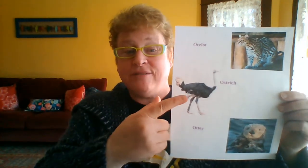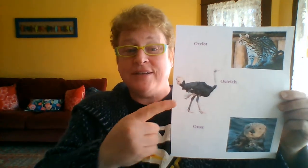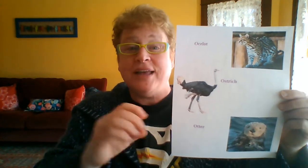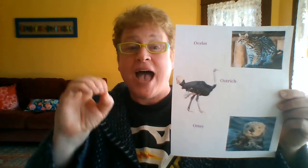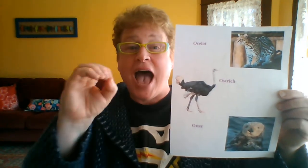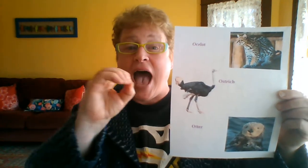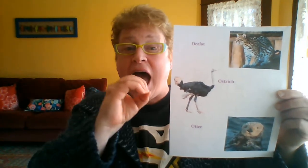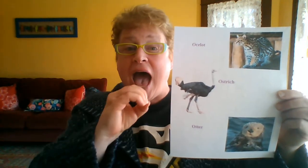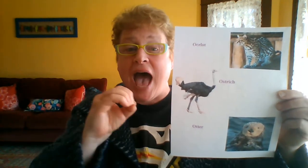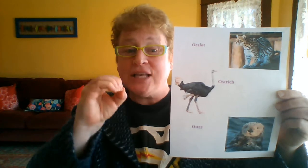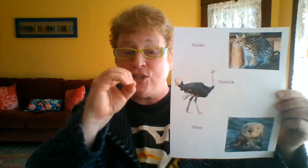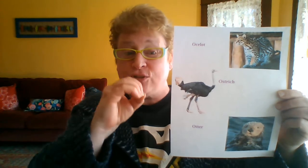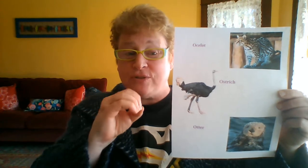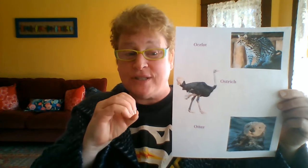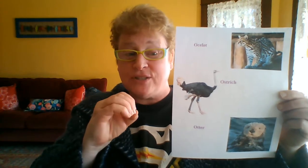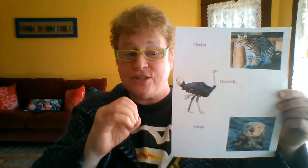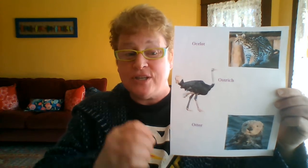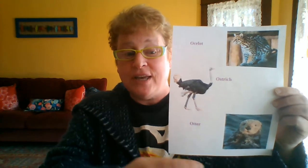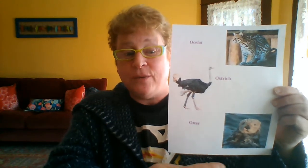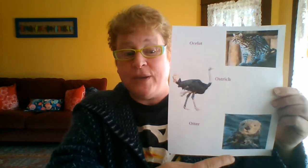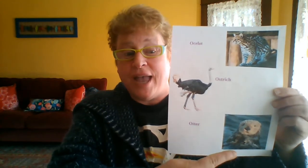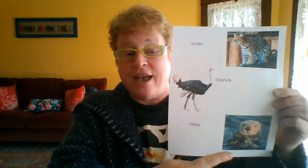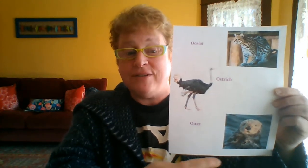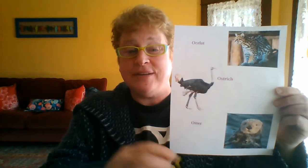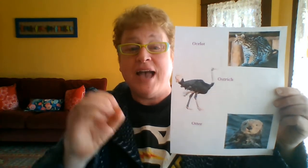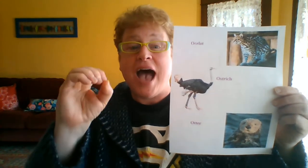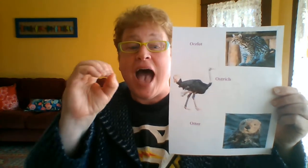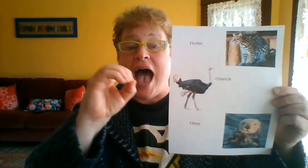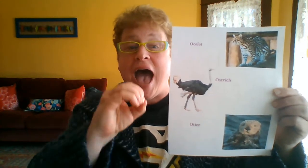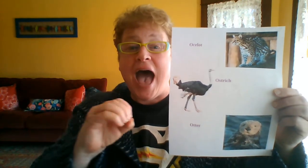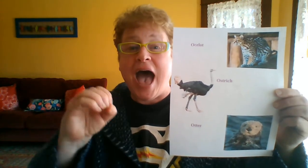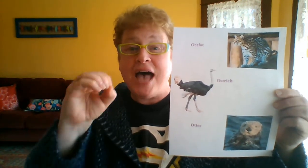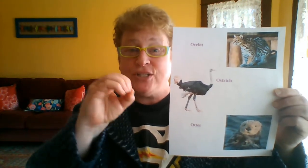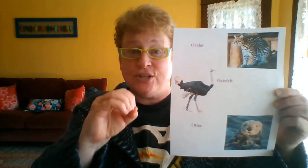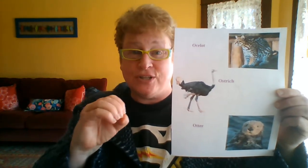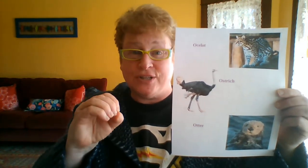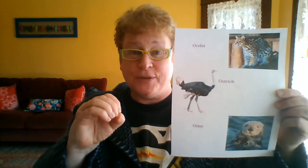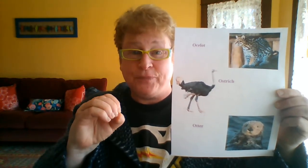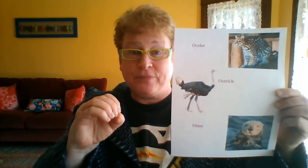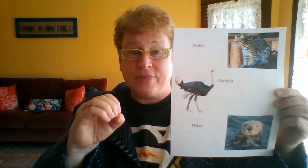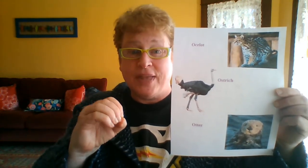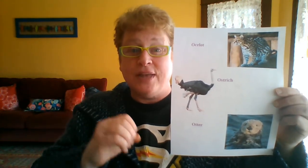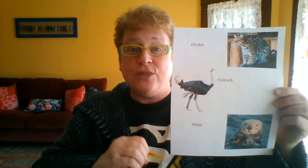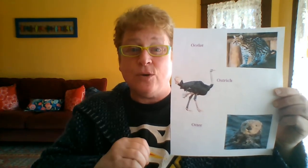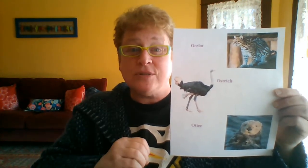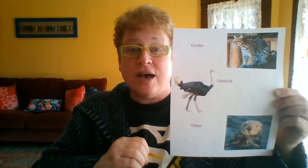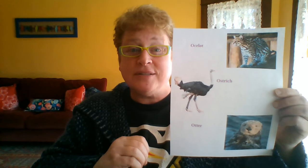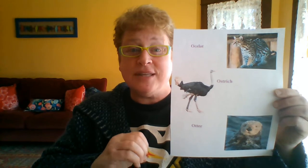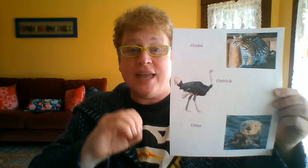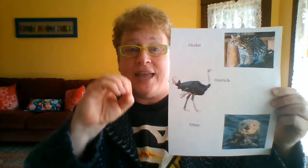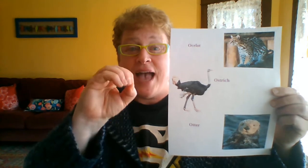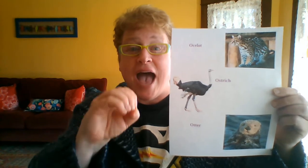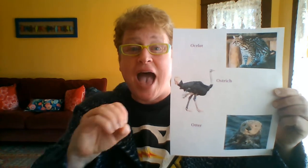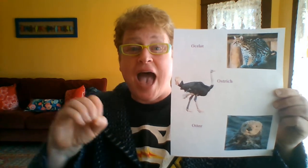an ostrich, we have an otter. Those all say